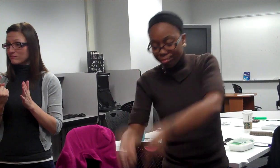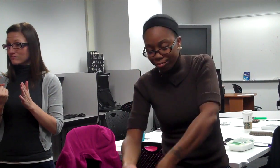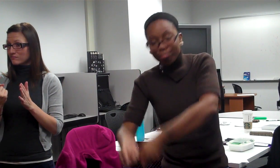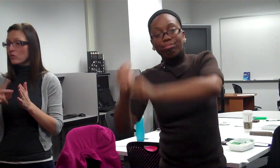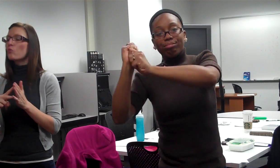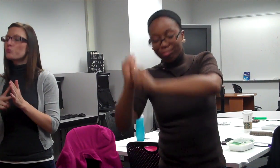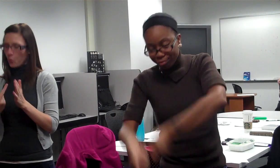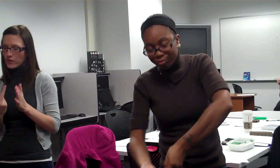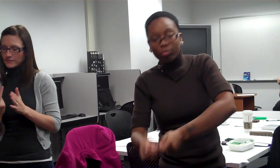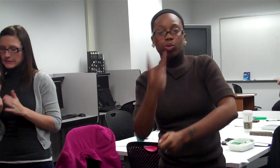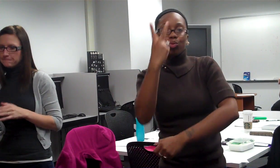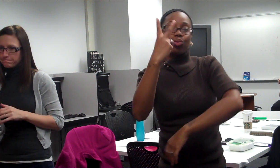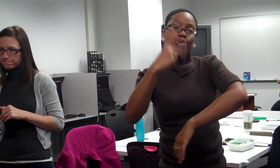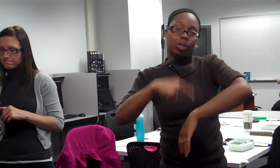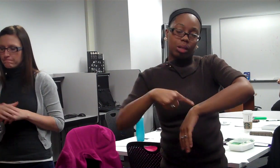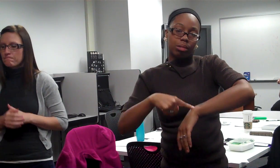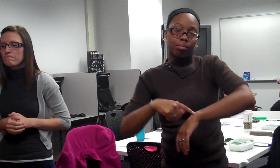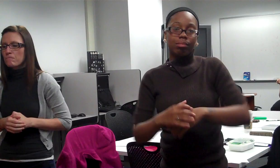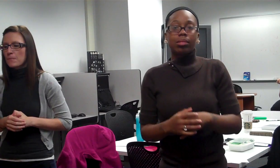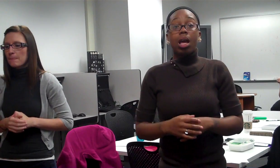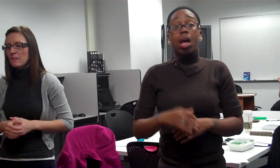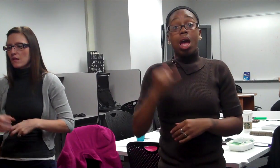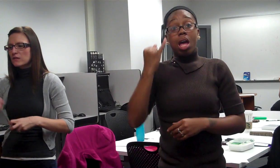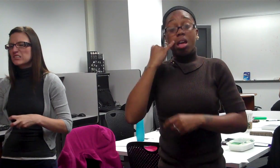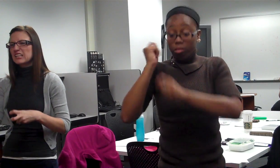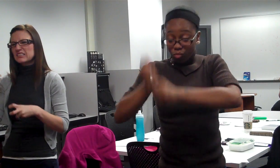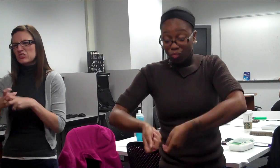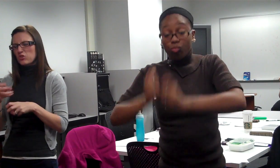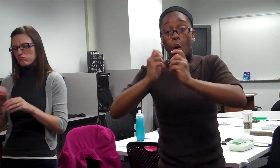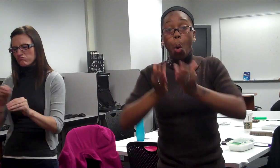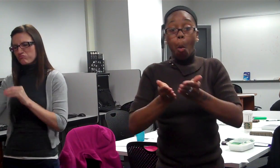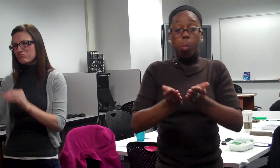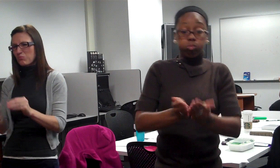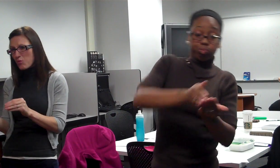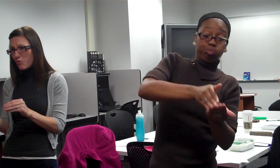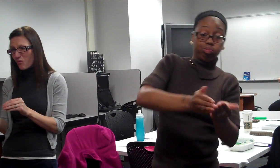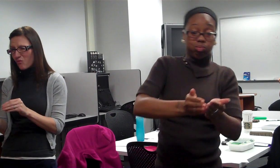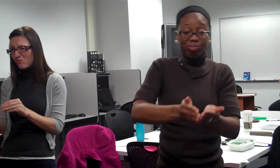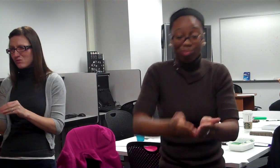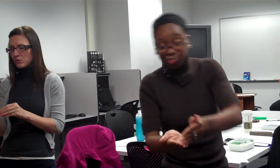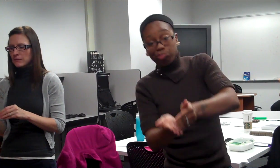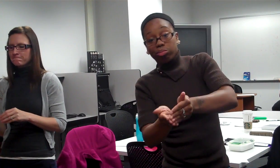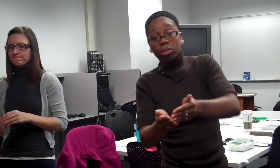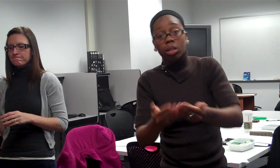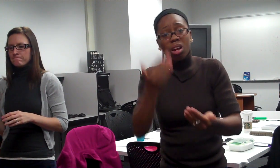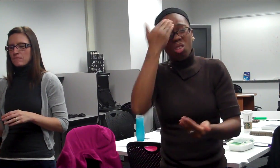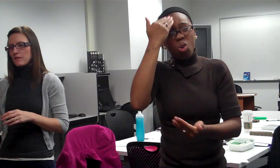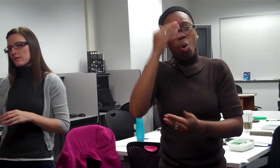the boat starts to move when you lift it up, and you can hit weeds or a rock, and that will ruin the bottom of the